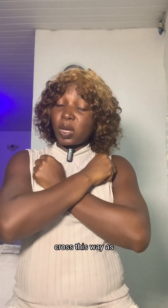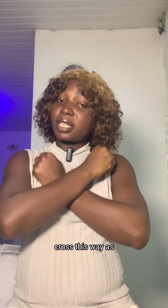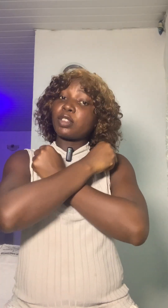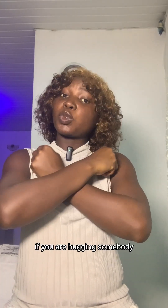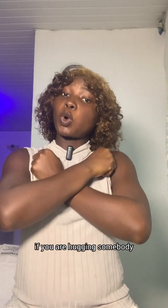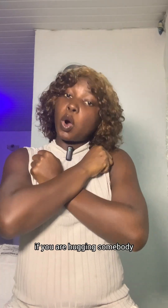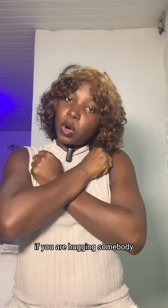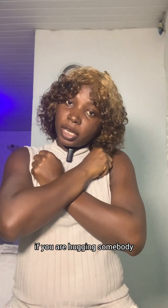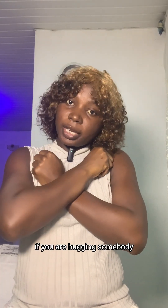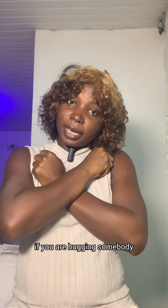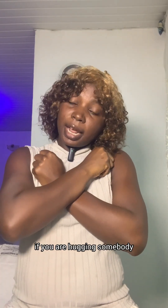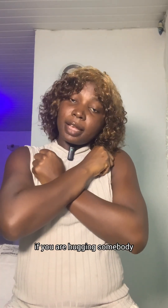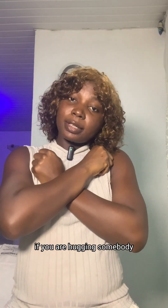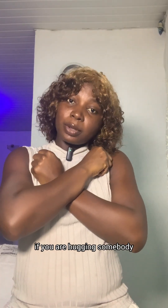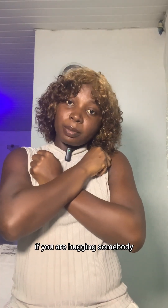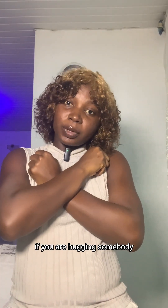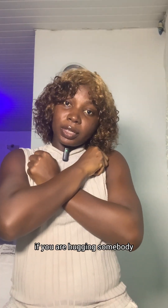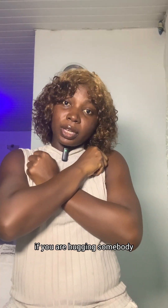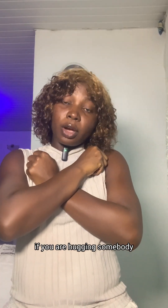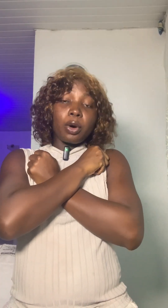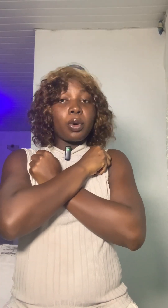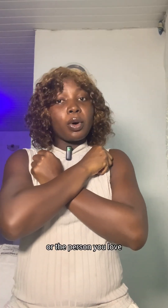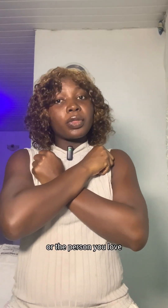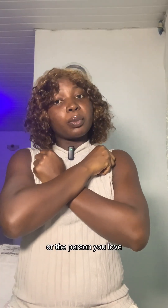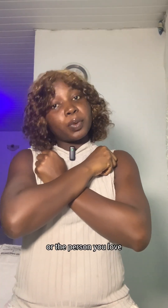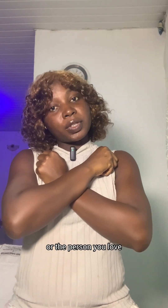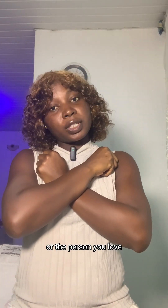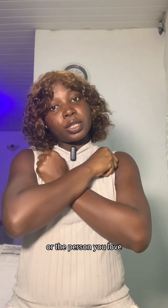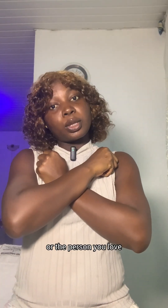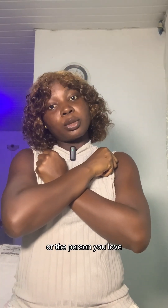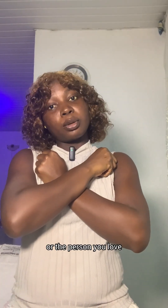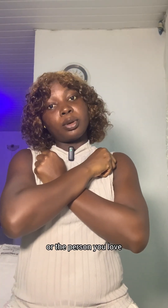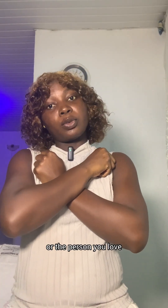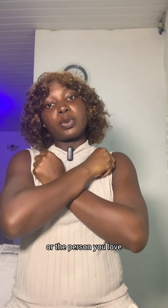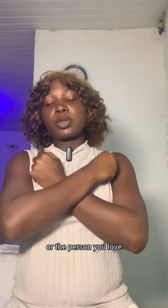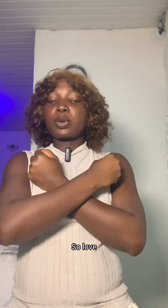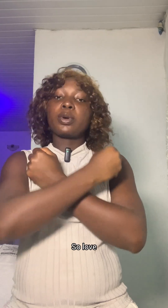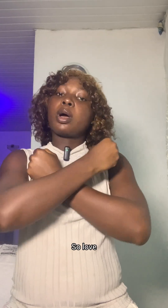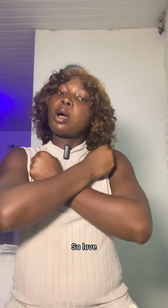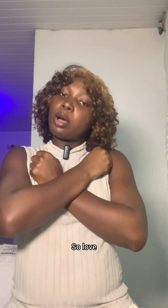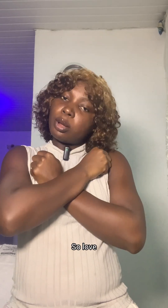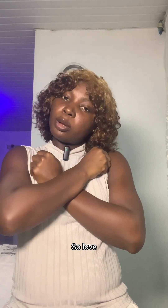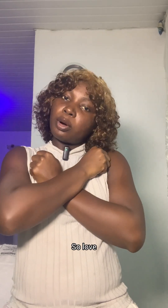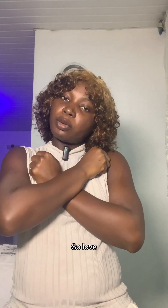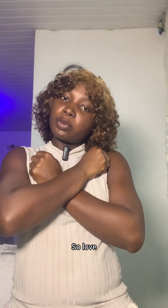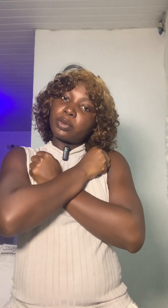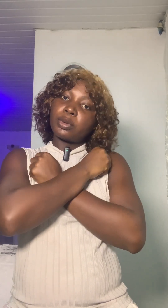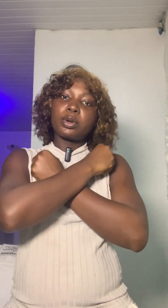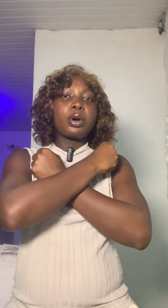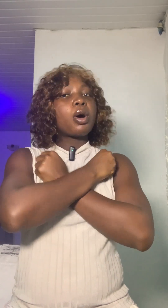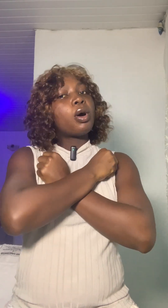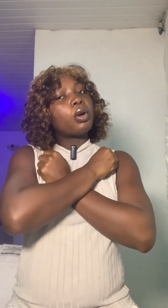as if you're hugging somebody or the person you love. So, love.